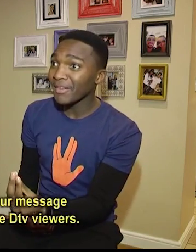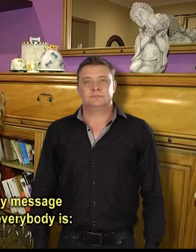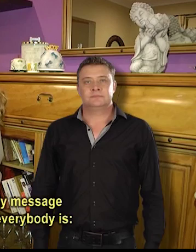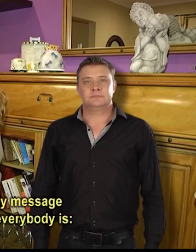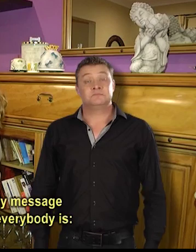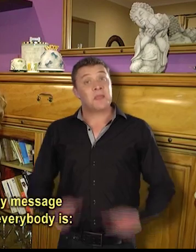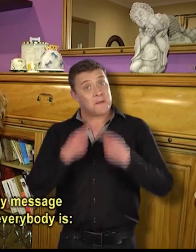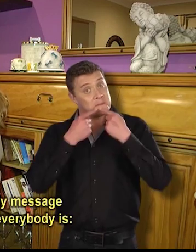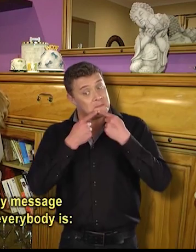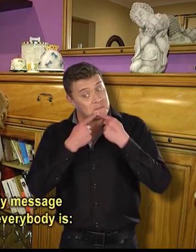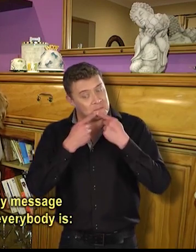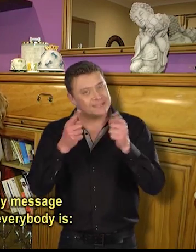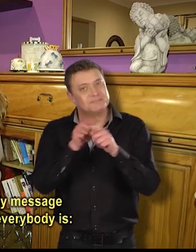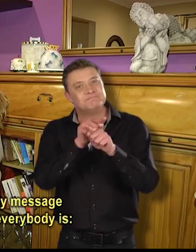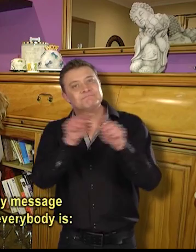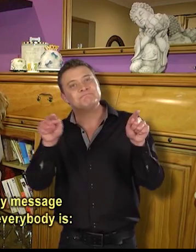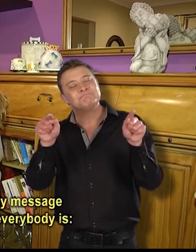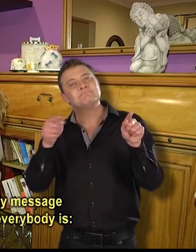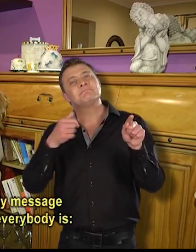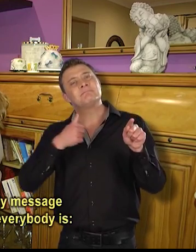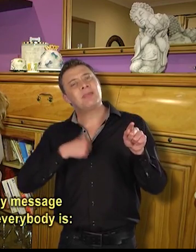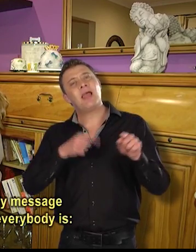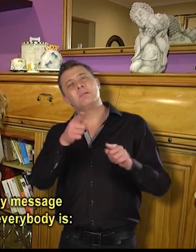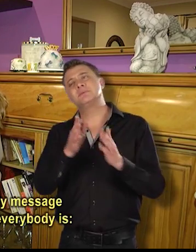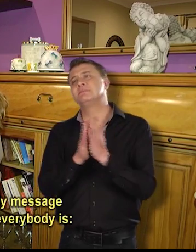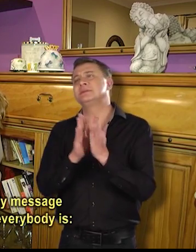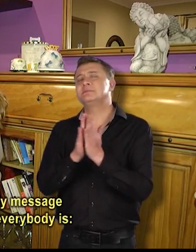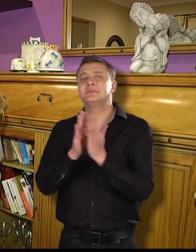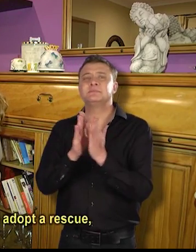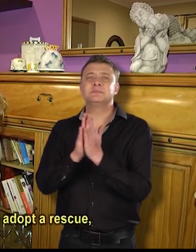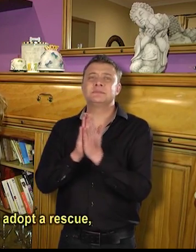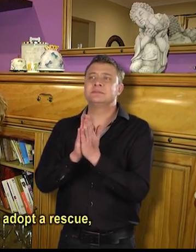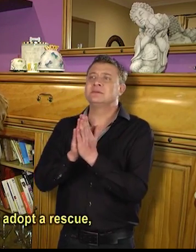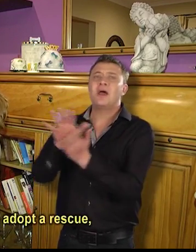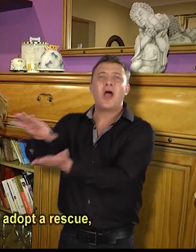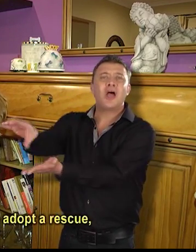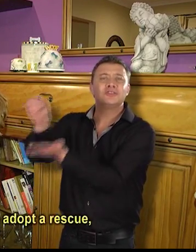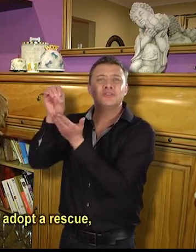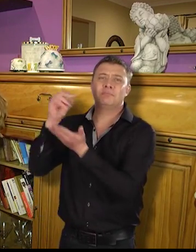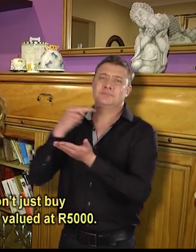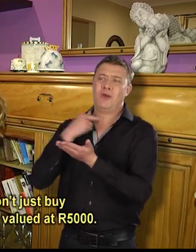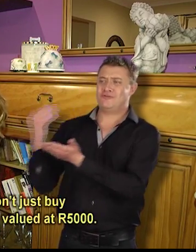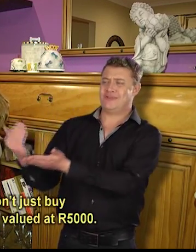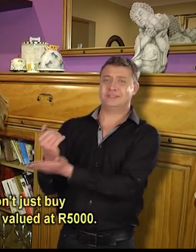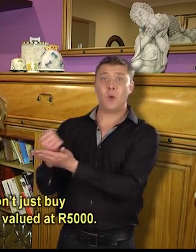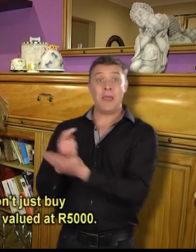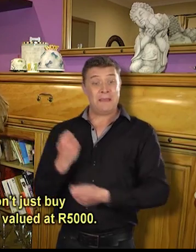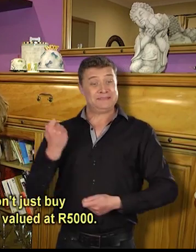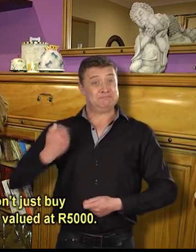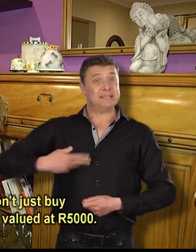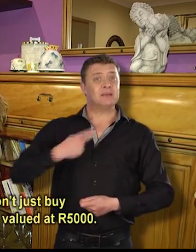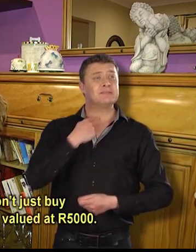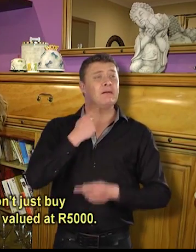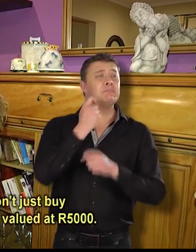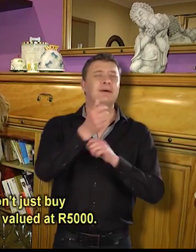DTV viewers? The message that I want to give everybody out there is please adopt a rescue and don't just buy a breed